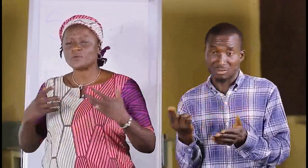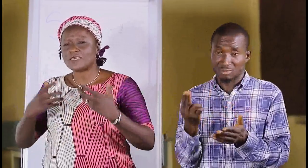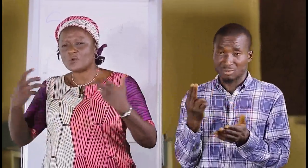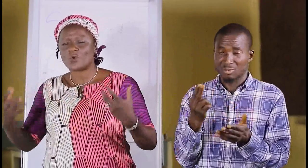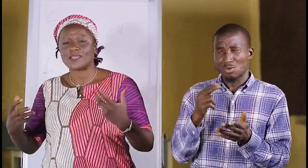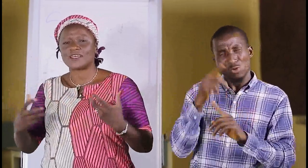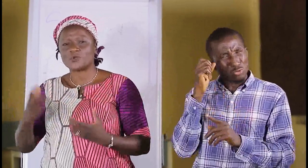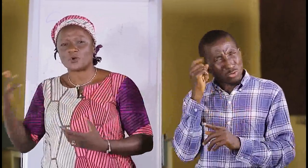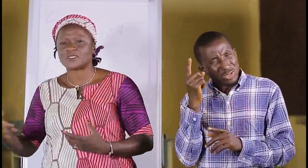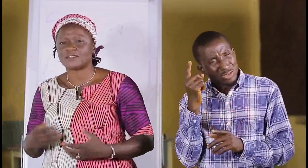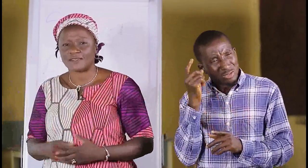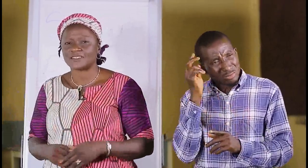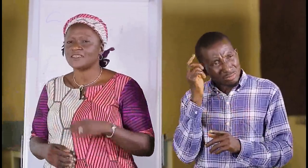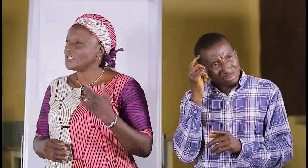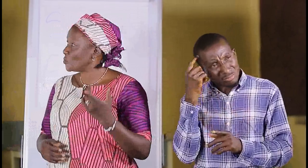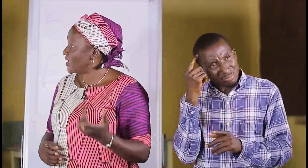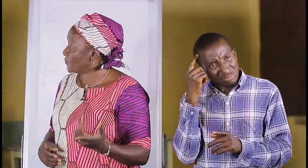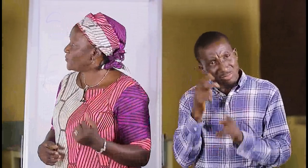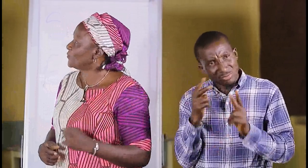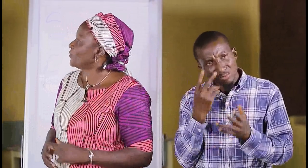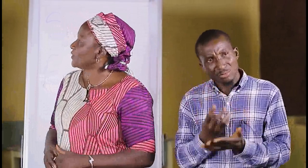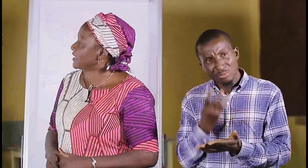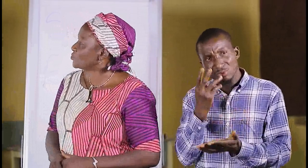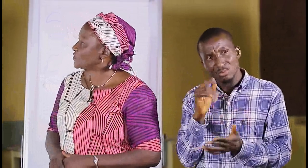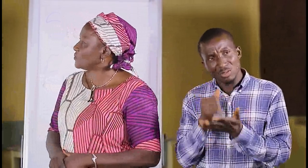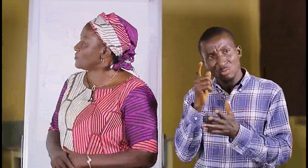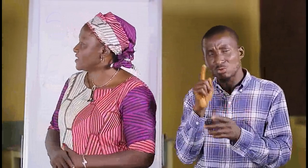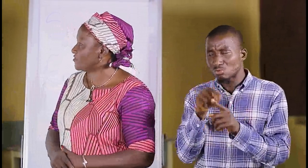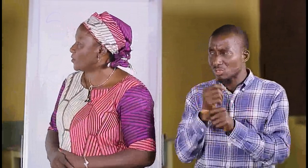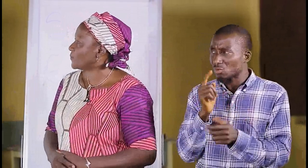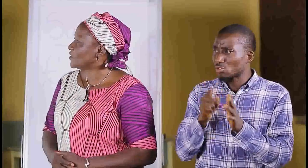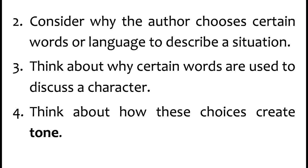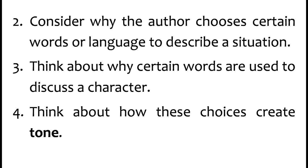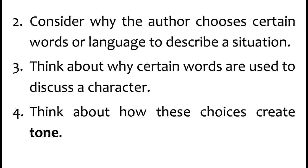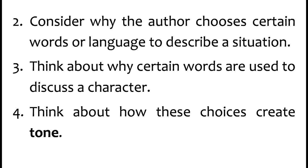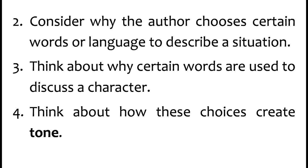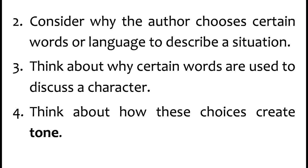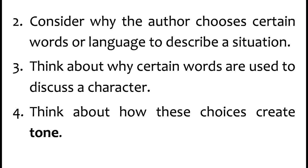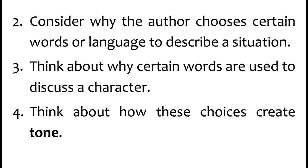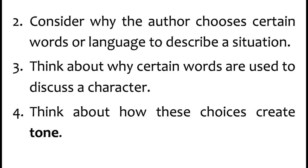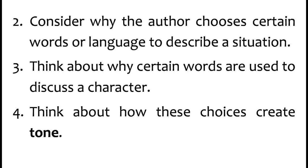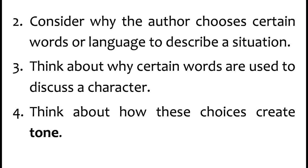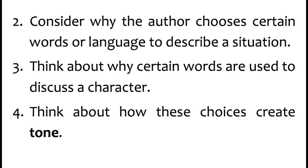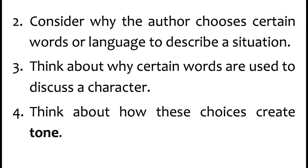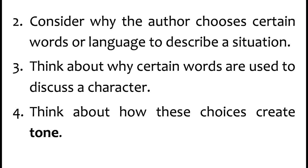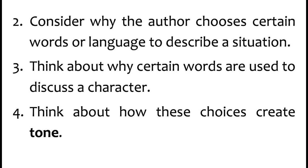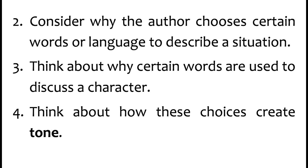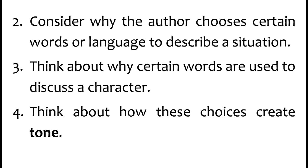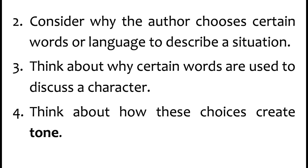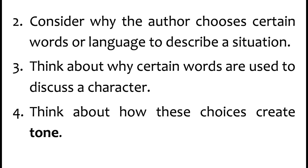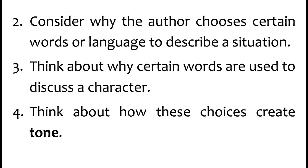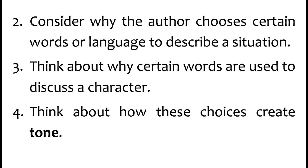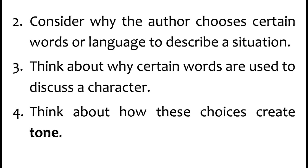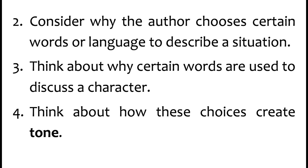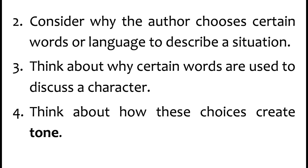the time you think wide and you consider that, it will help you get what you're looking for. Number three, think about why